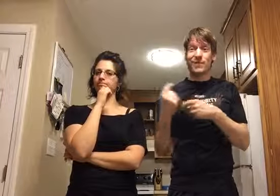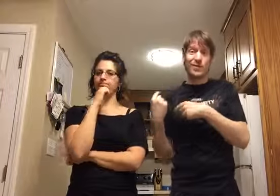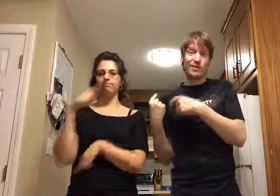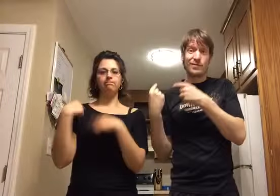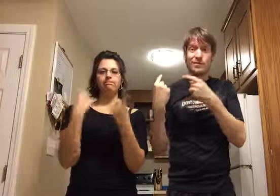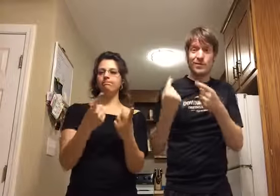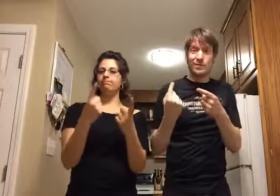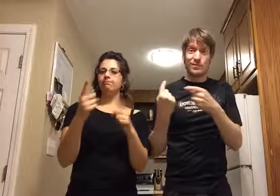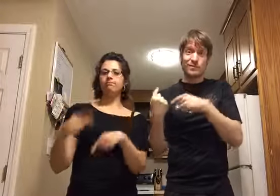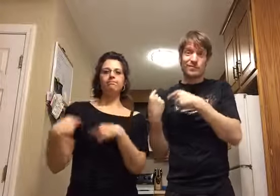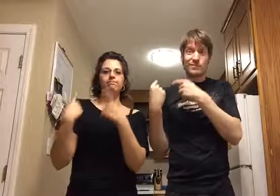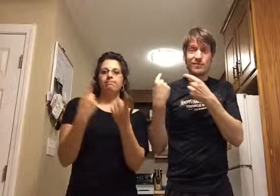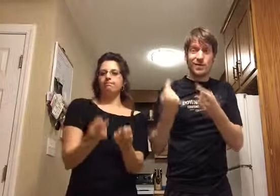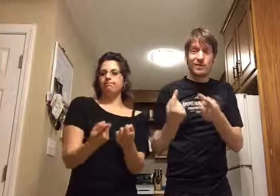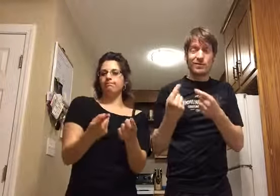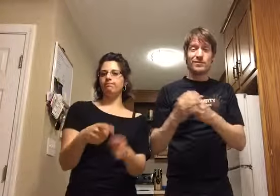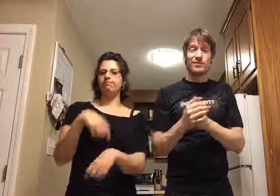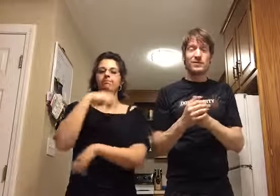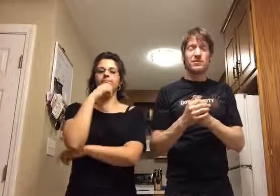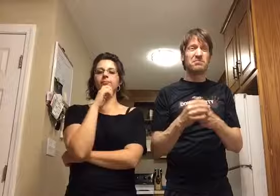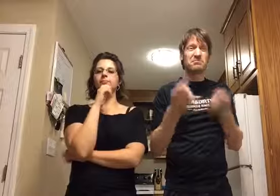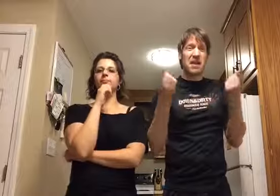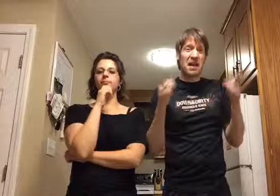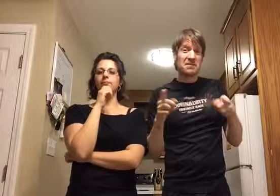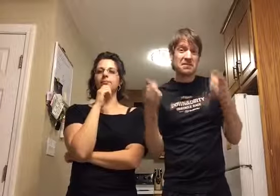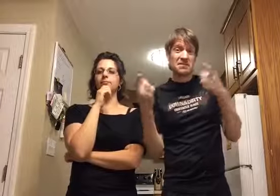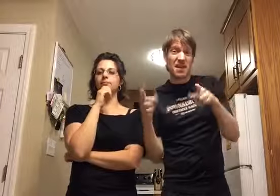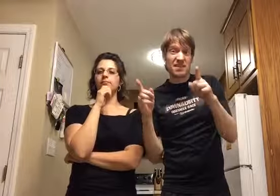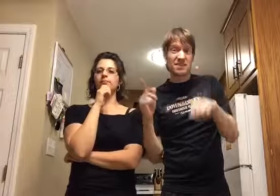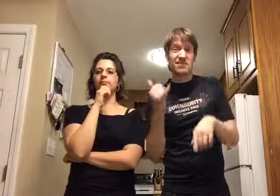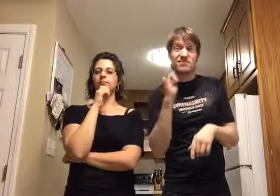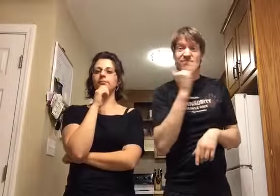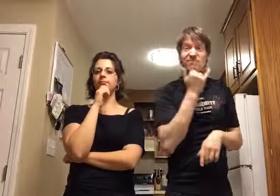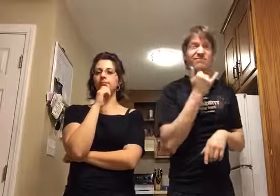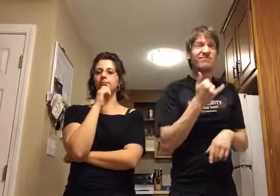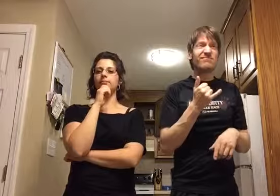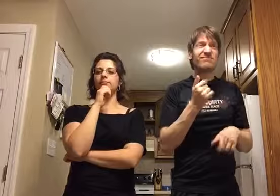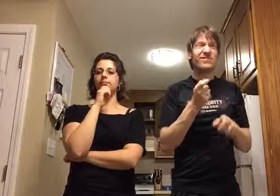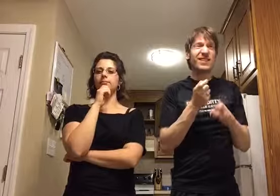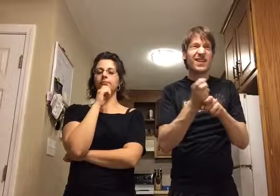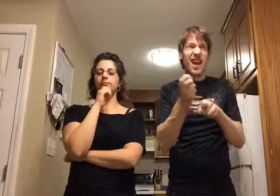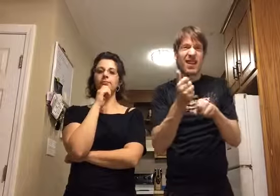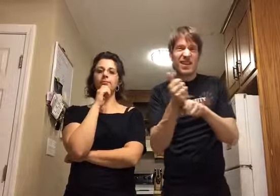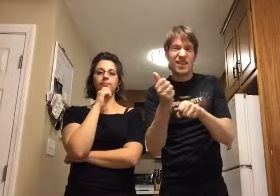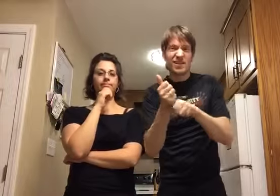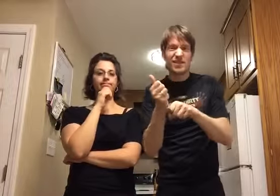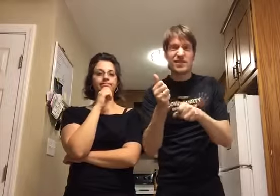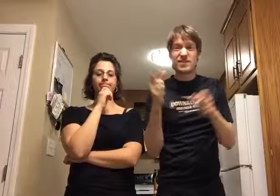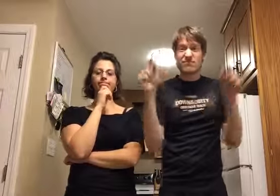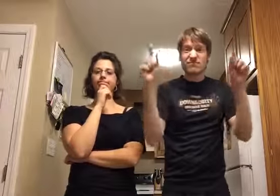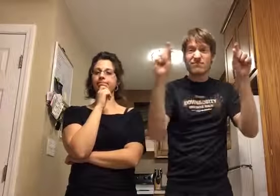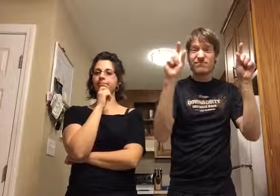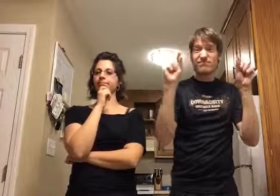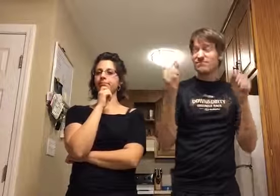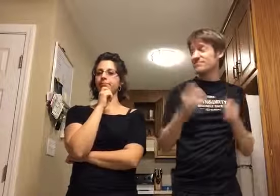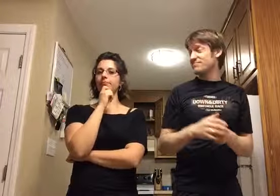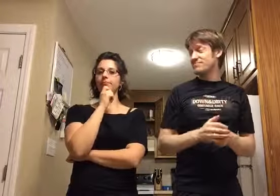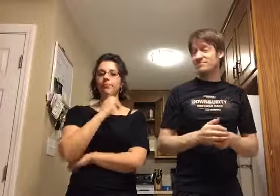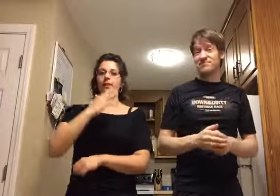All along, there were incidents and accidents. There were hints and allegations.